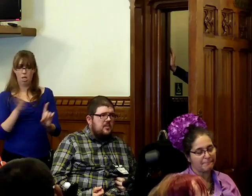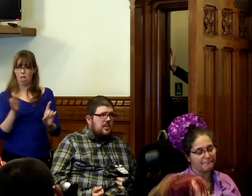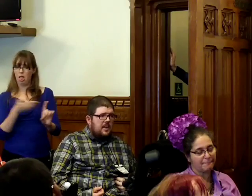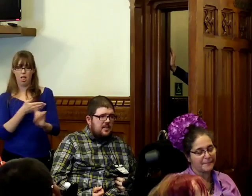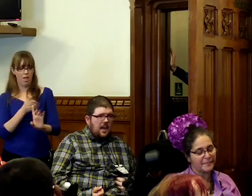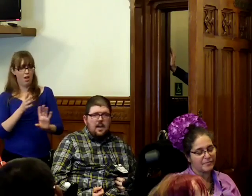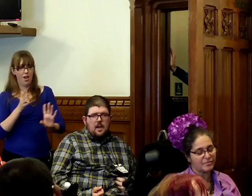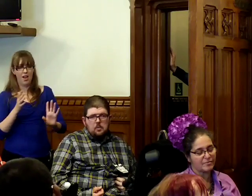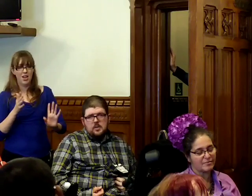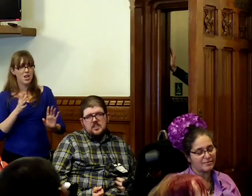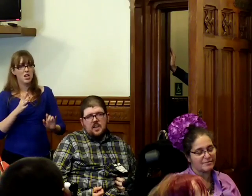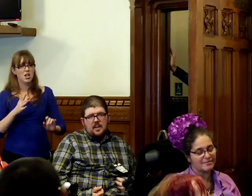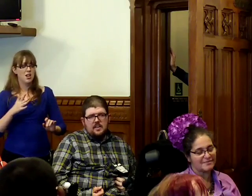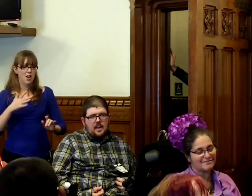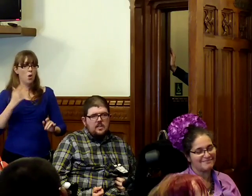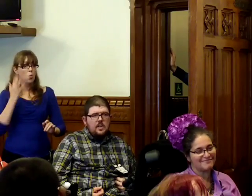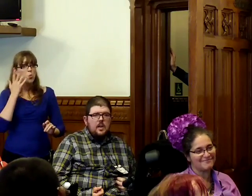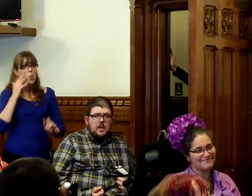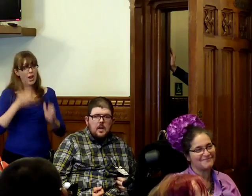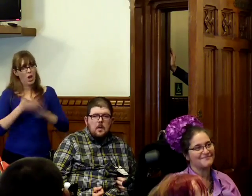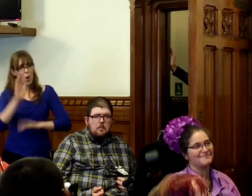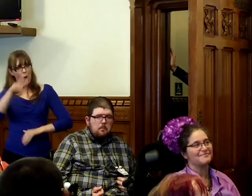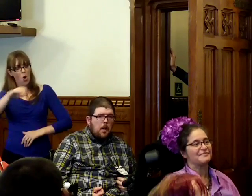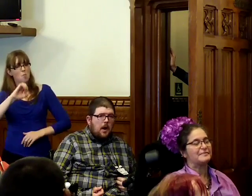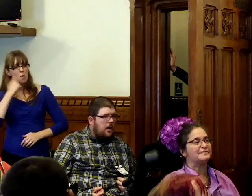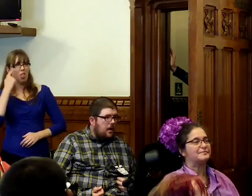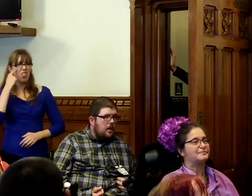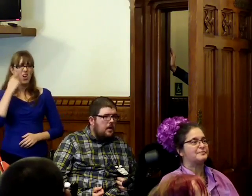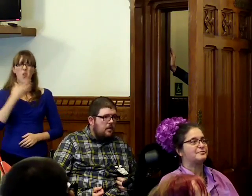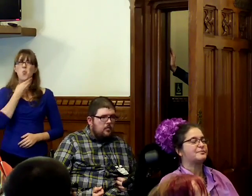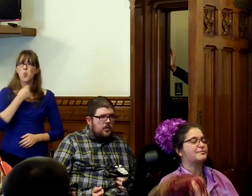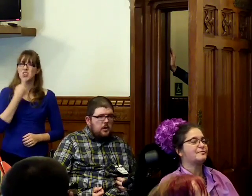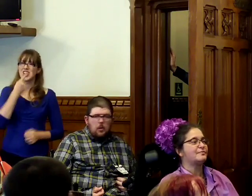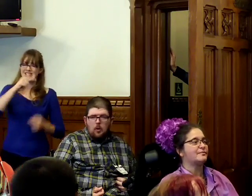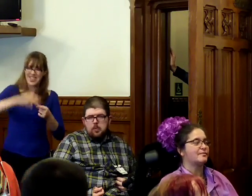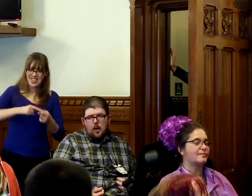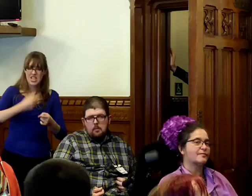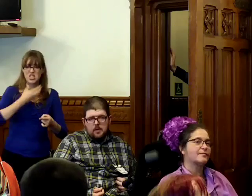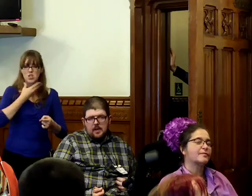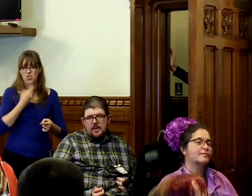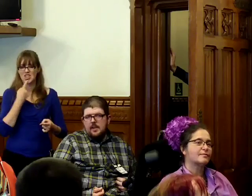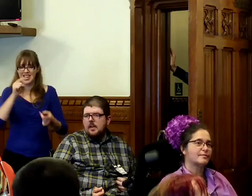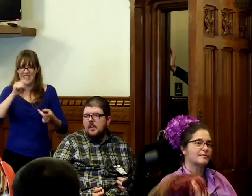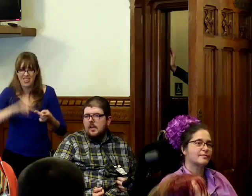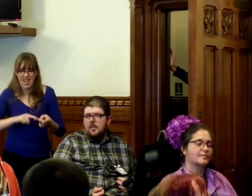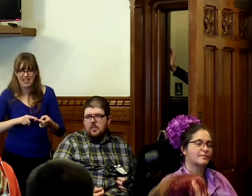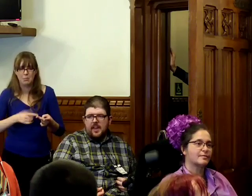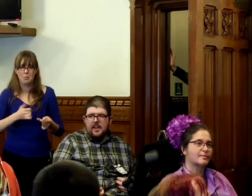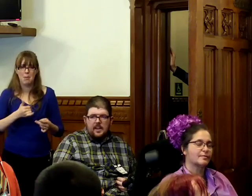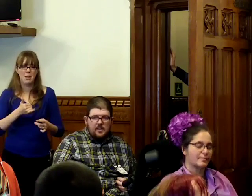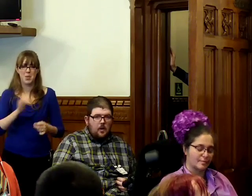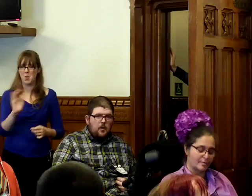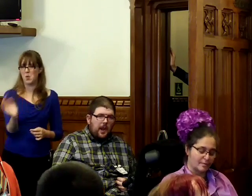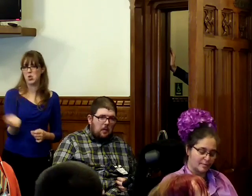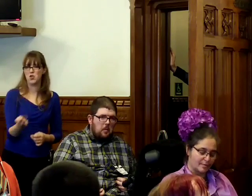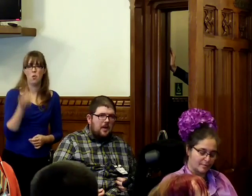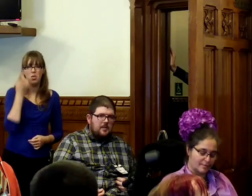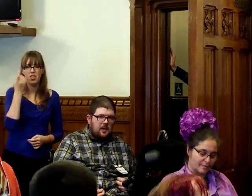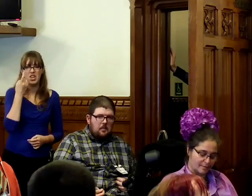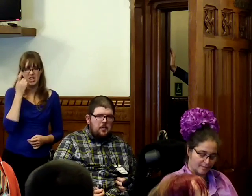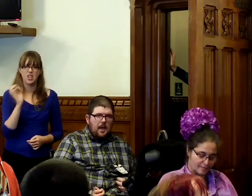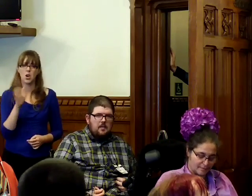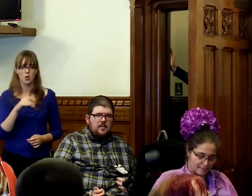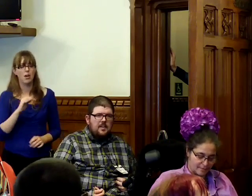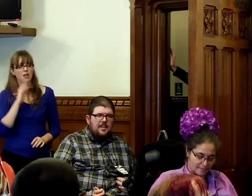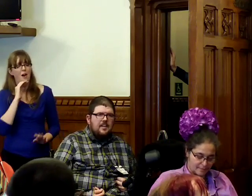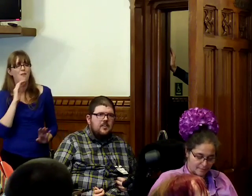I wish I'd said that, I wish I'd said this. But you're all probably thinking, okay,